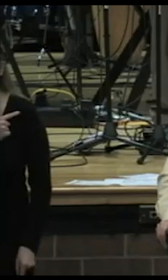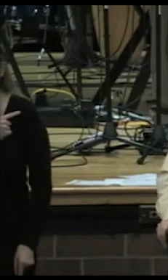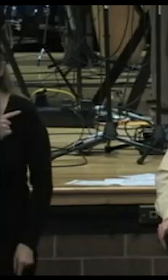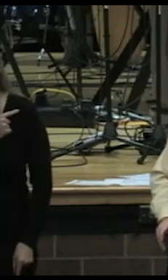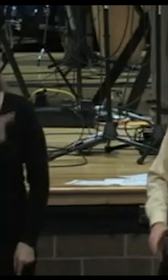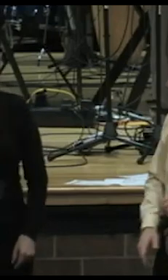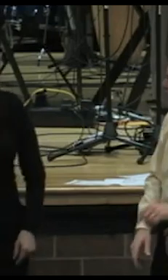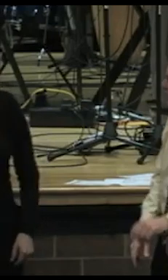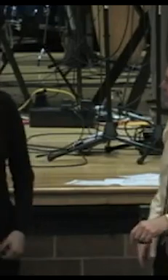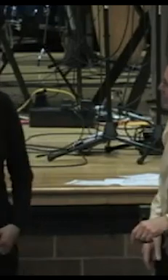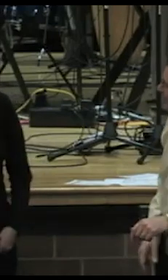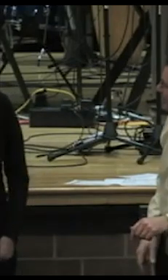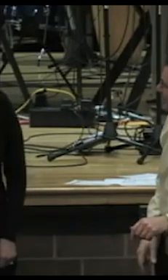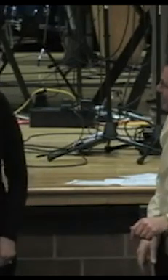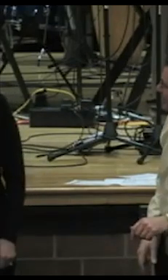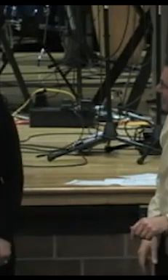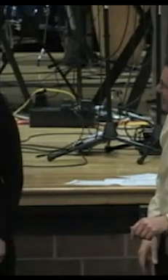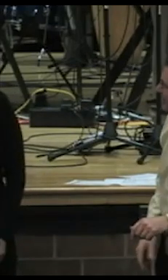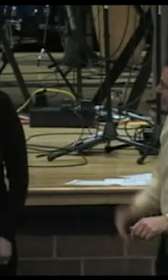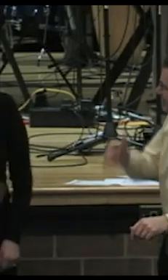Hallelujah. How do you do stinking?